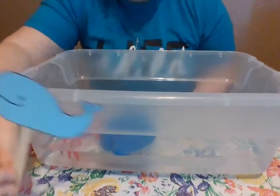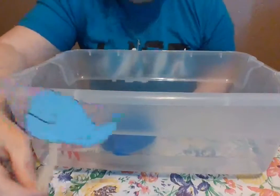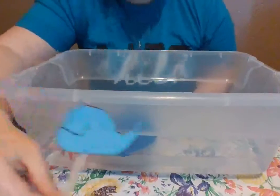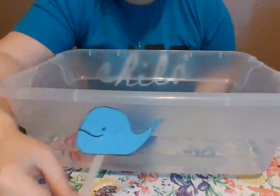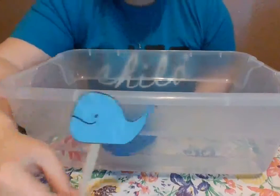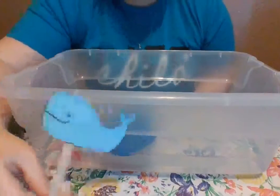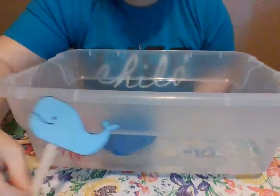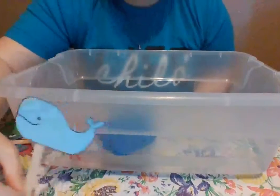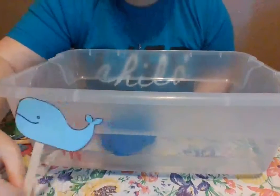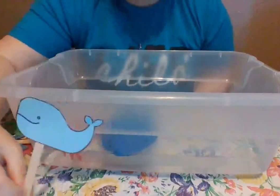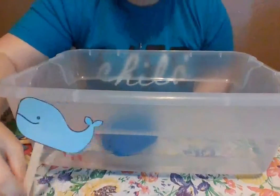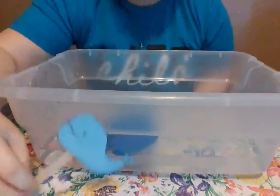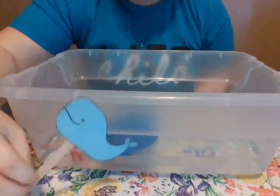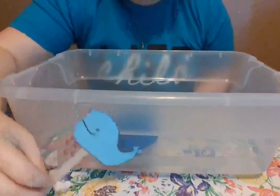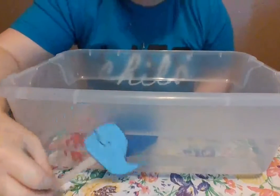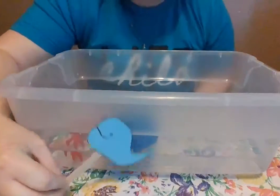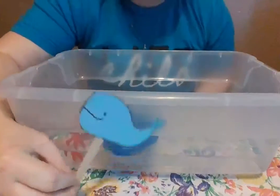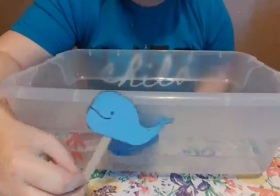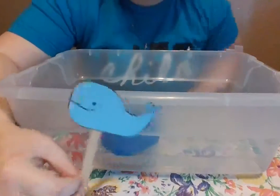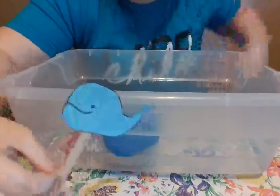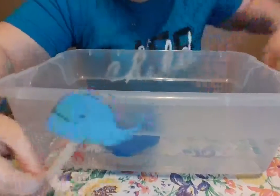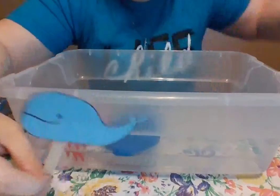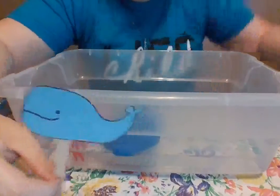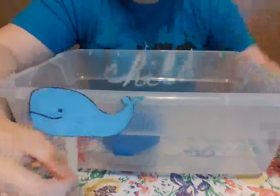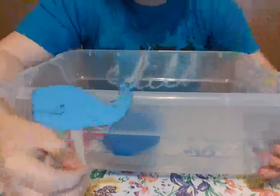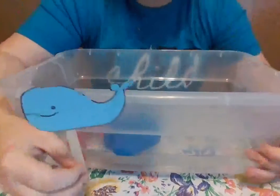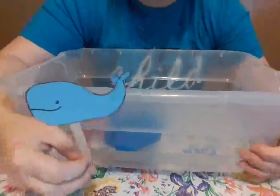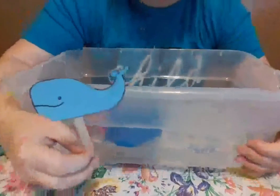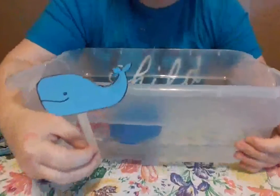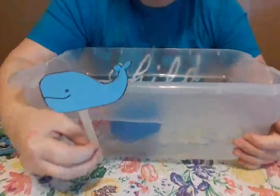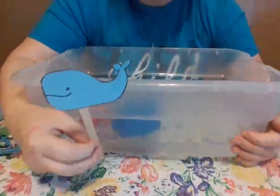Let's see. Do you guys remember what this one is that's swimming through the water right now?